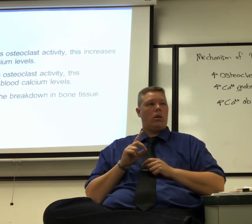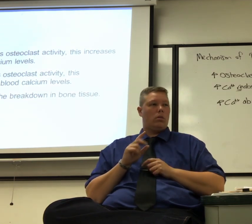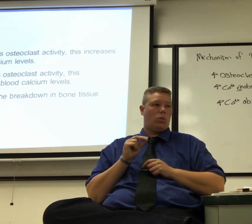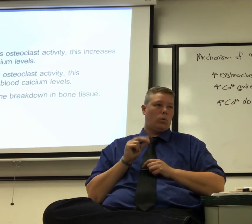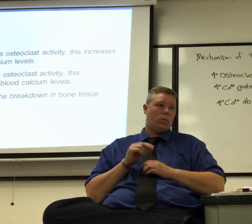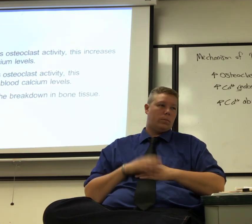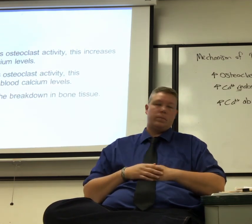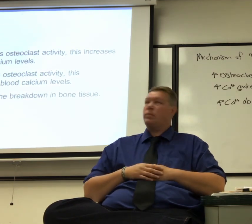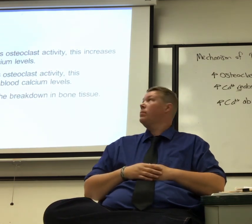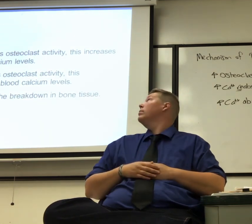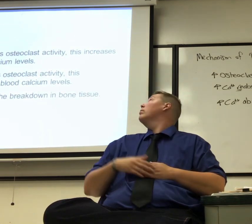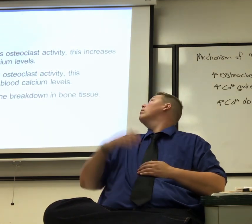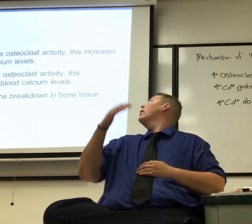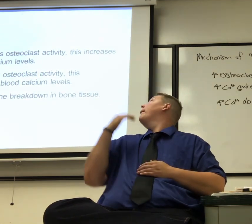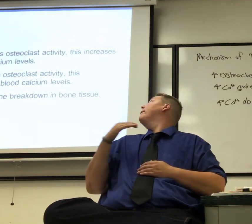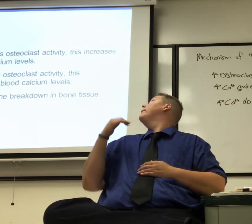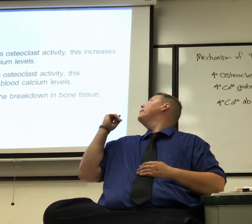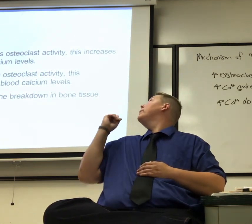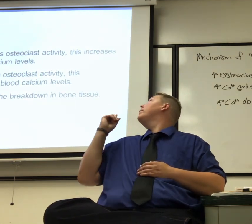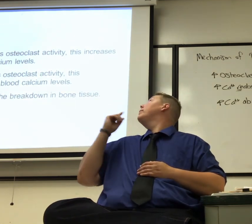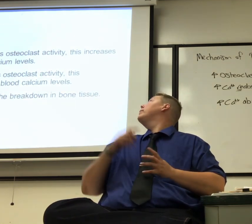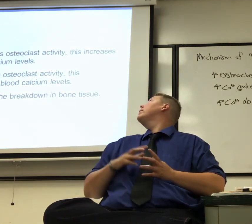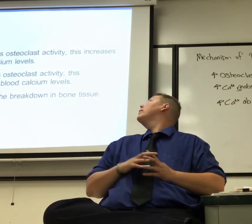does. So answer this question.